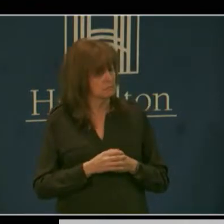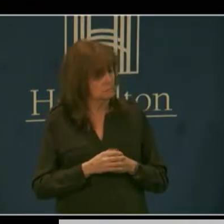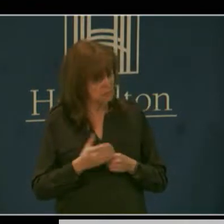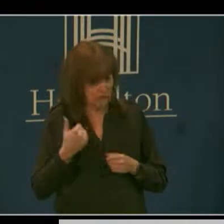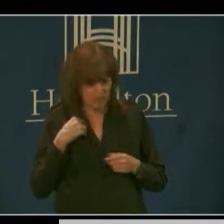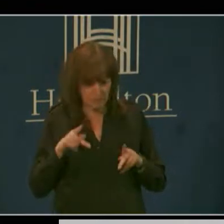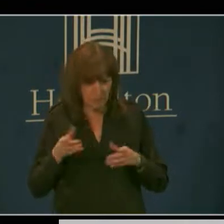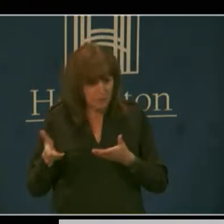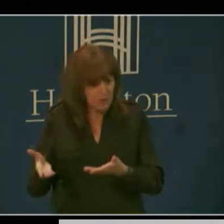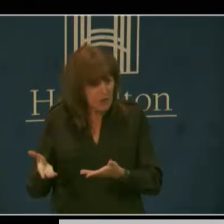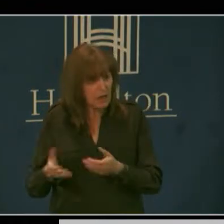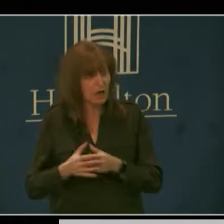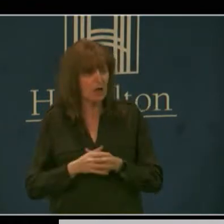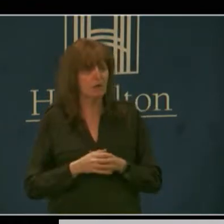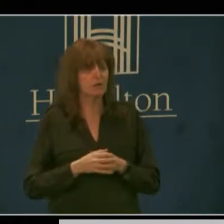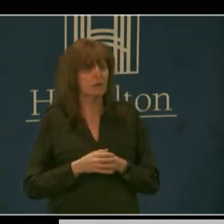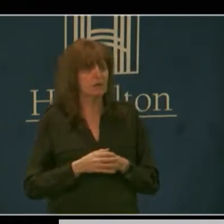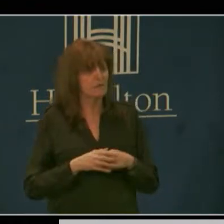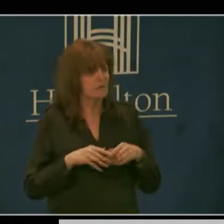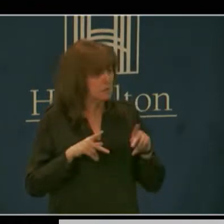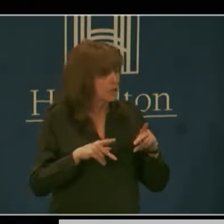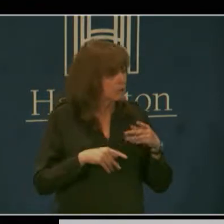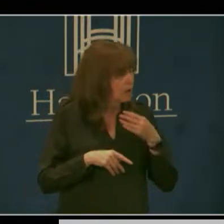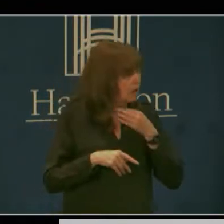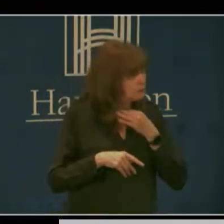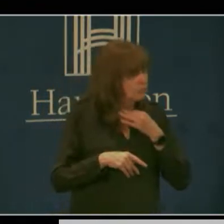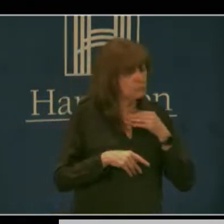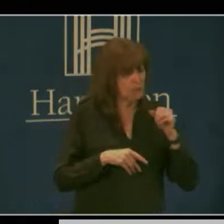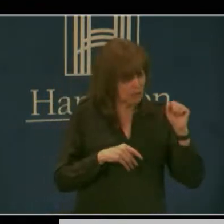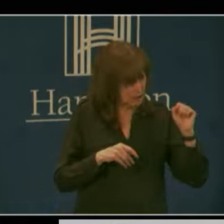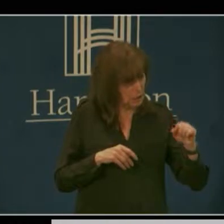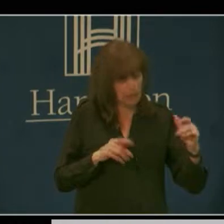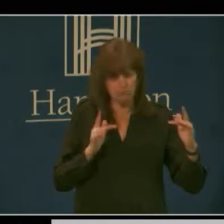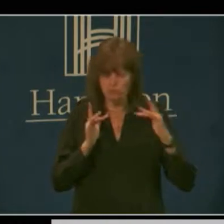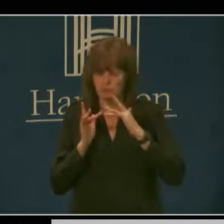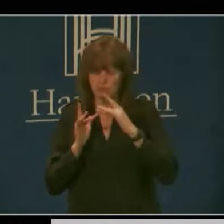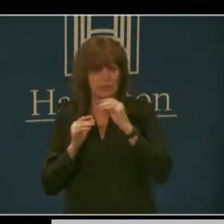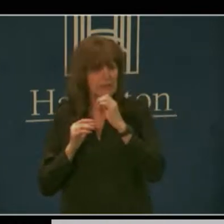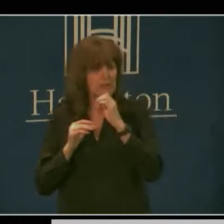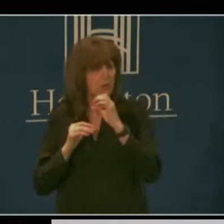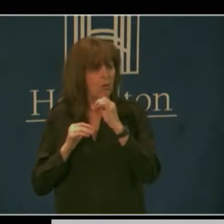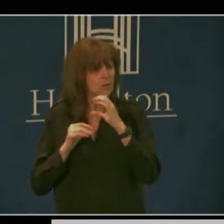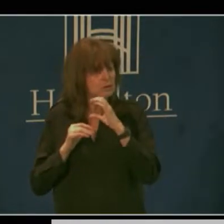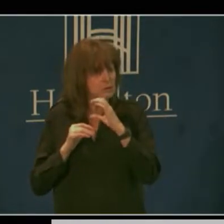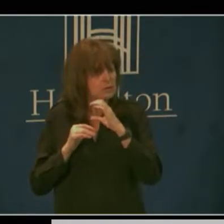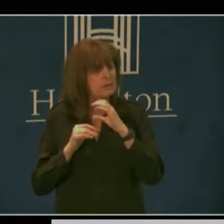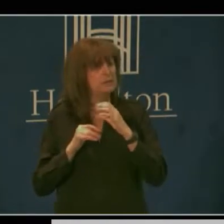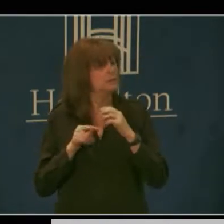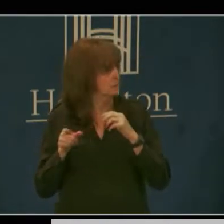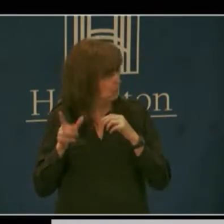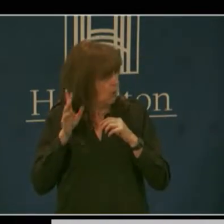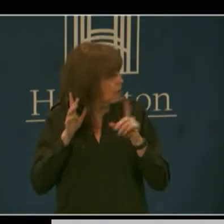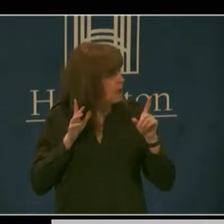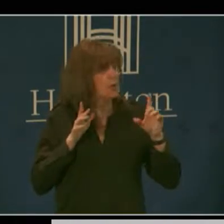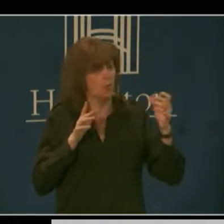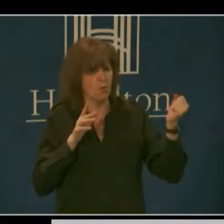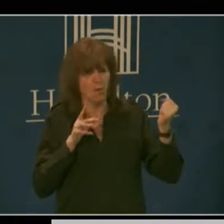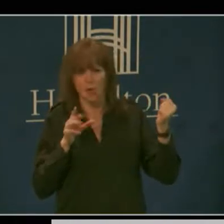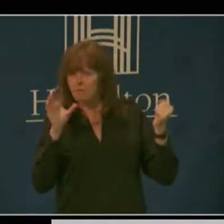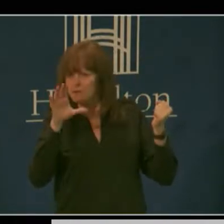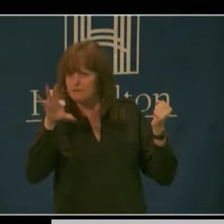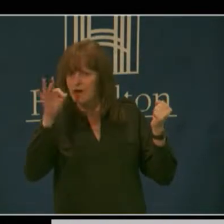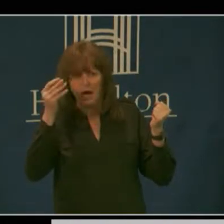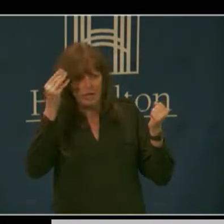counselor's questions and calls and defining the answers and then flowing them back so that they can share them with their constituents. My office